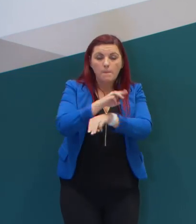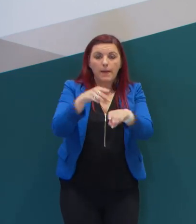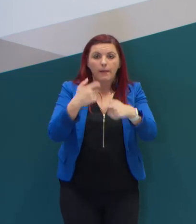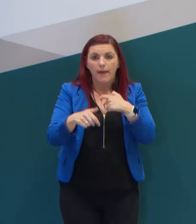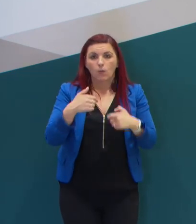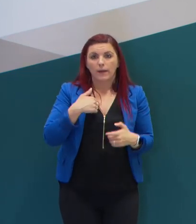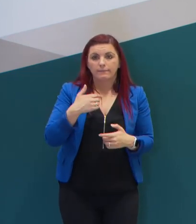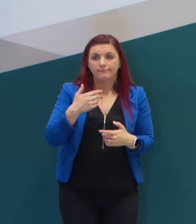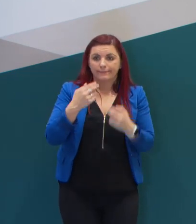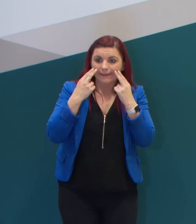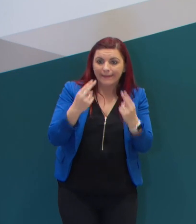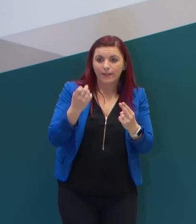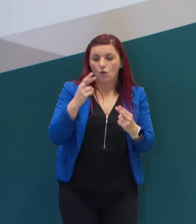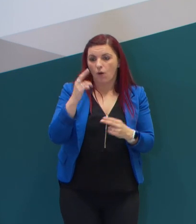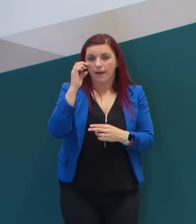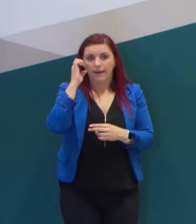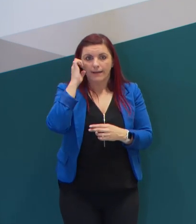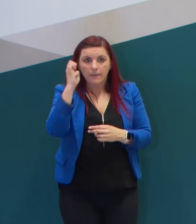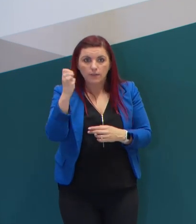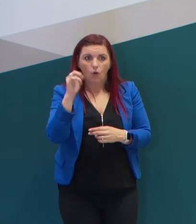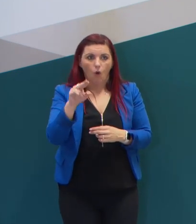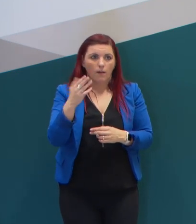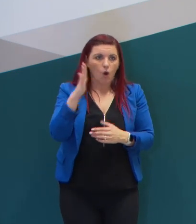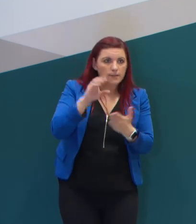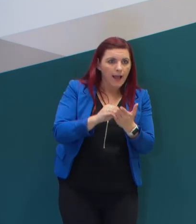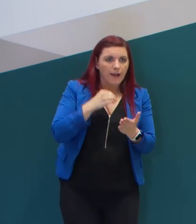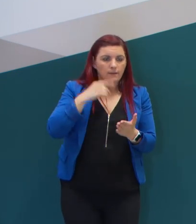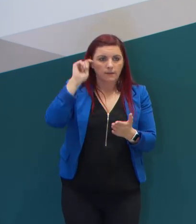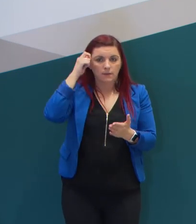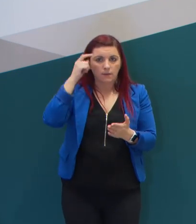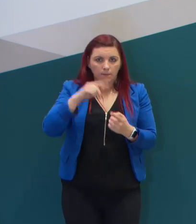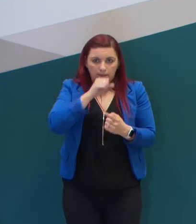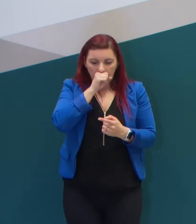we need or that are necessary for testing or that are